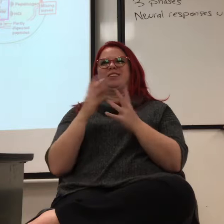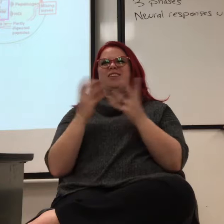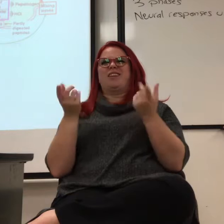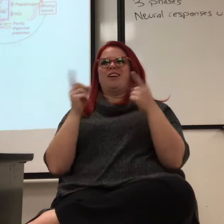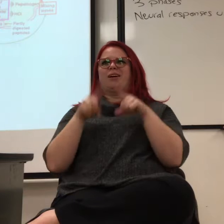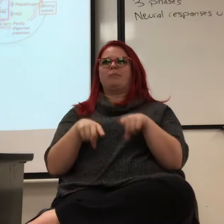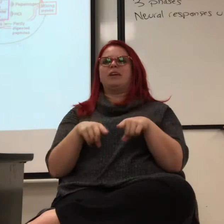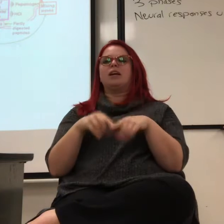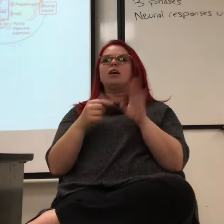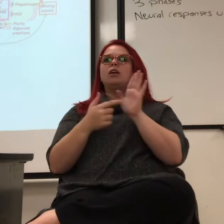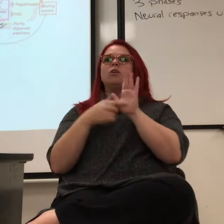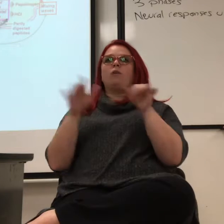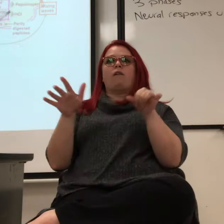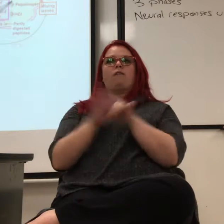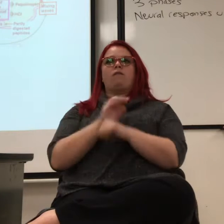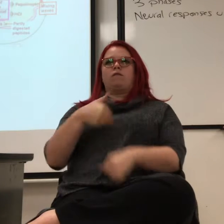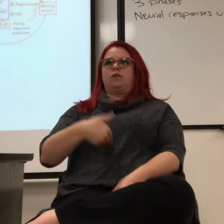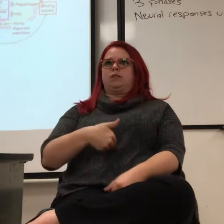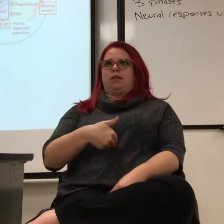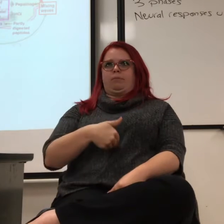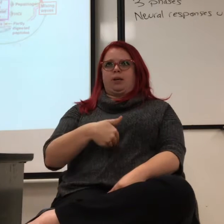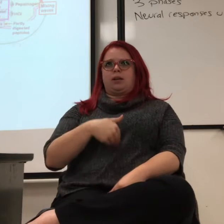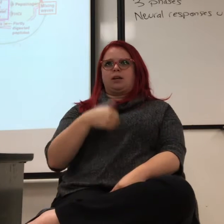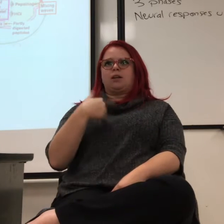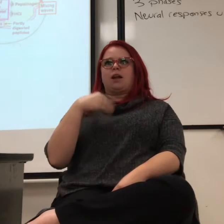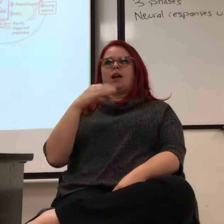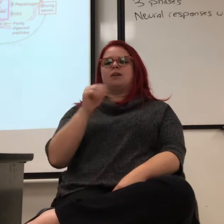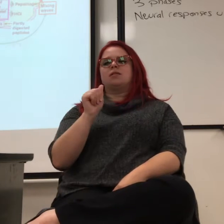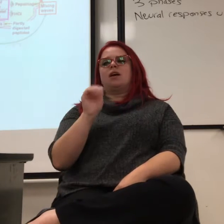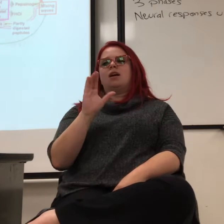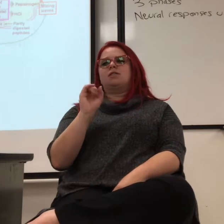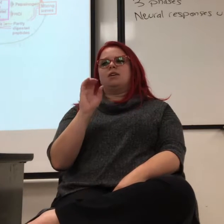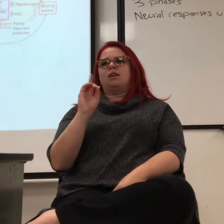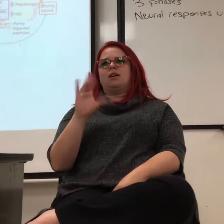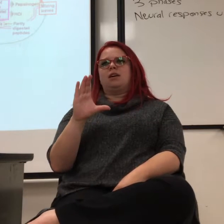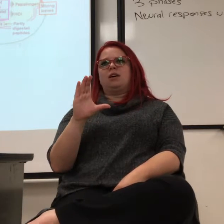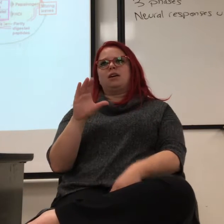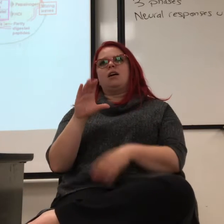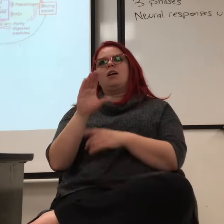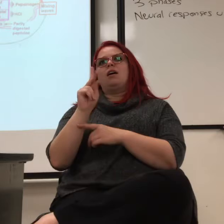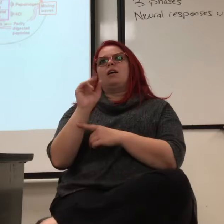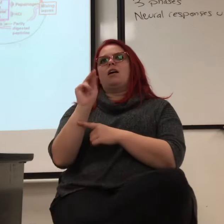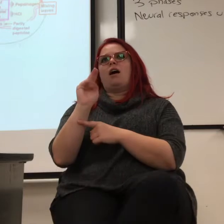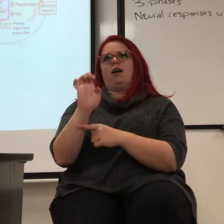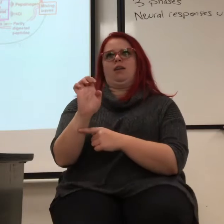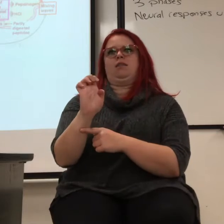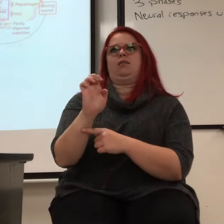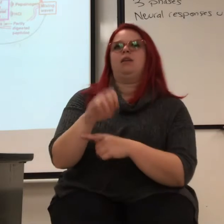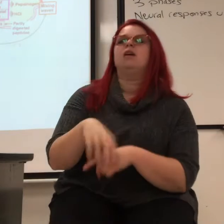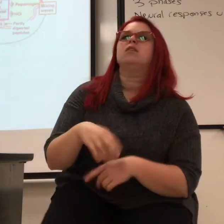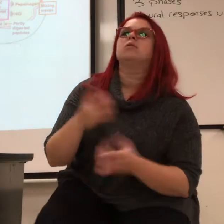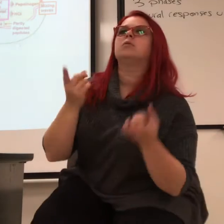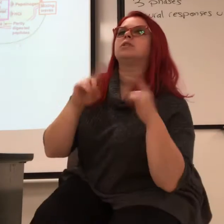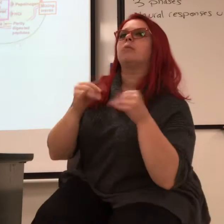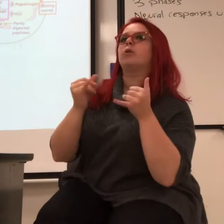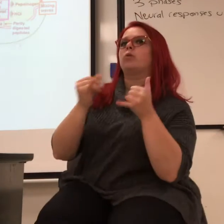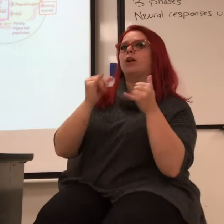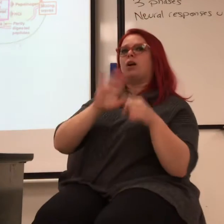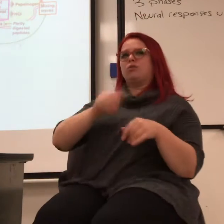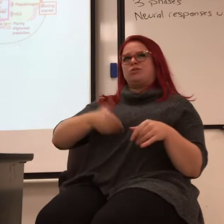They show you a full stomach of acidic kind, and there's two things going on here. Okay, now your stomach is